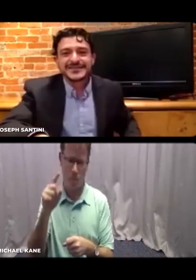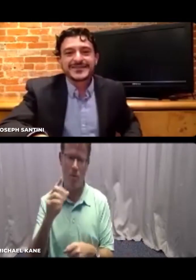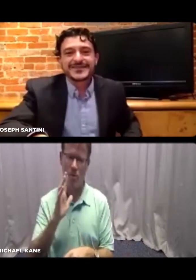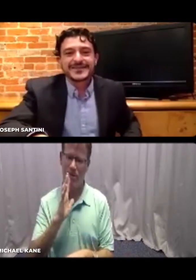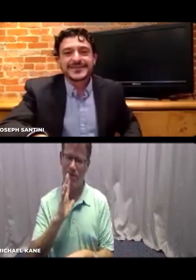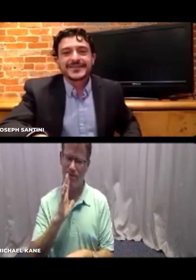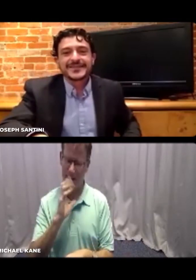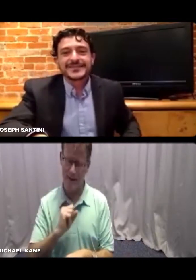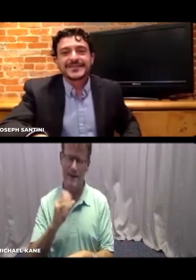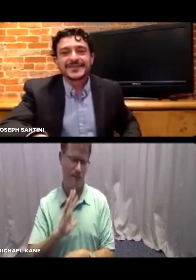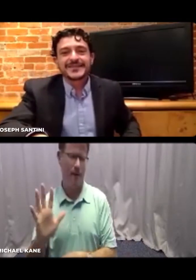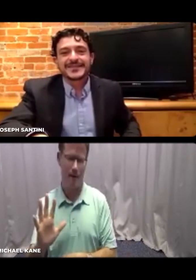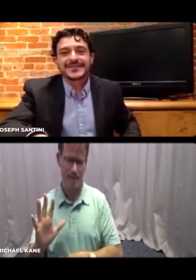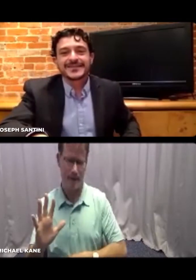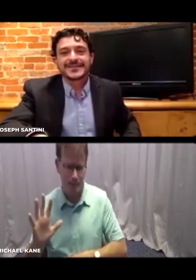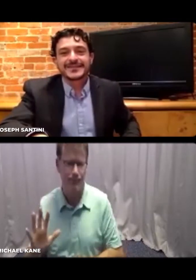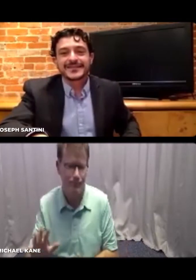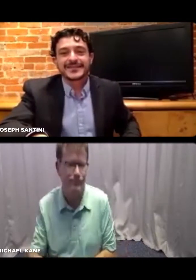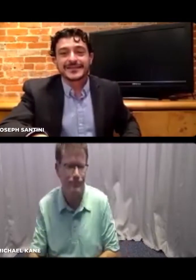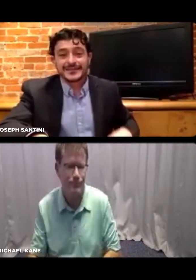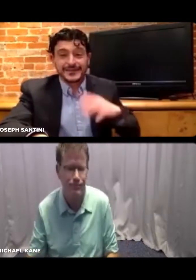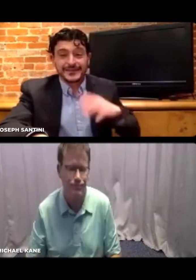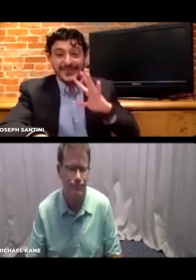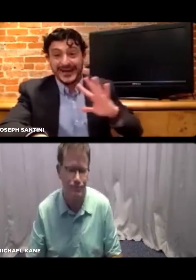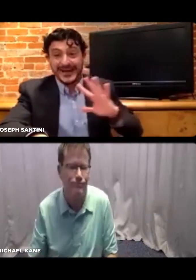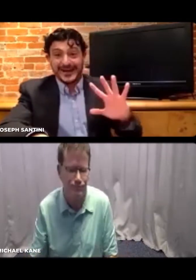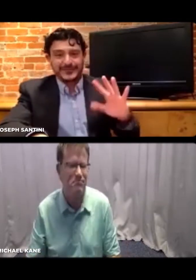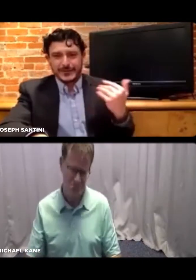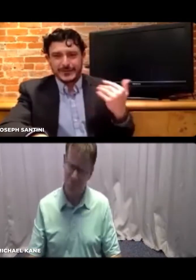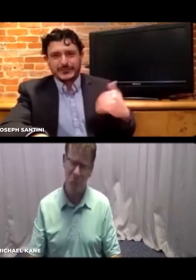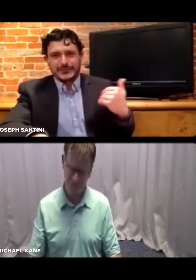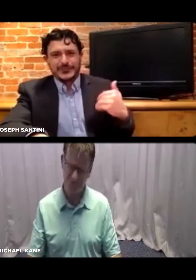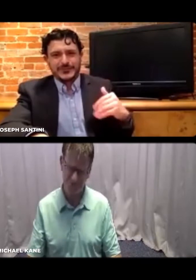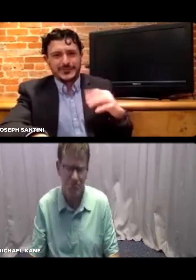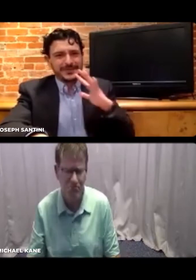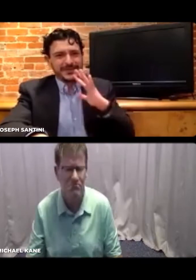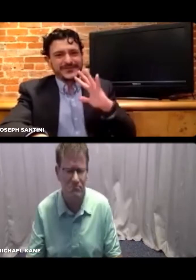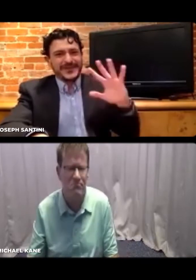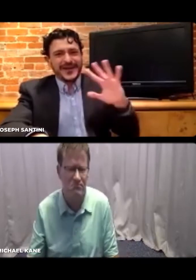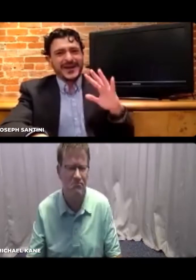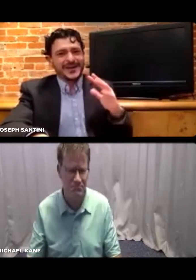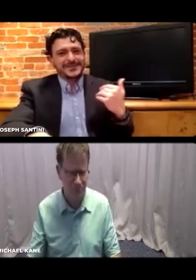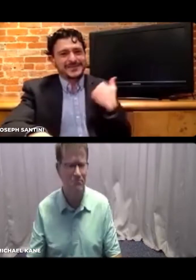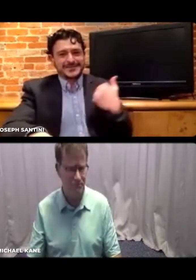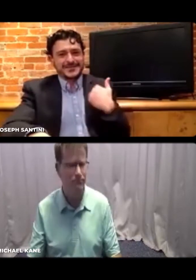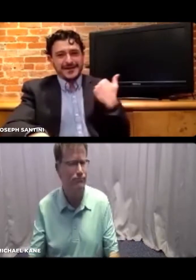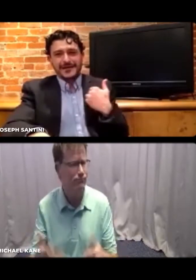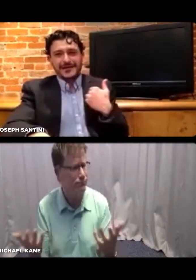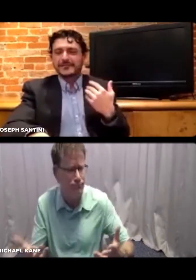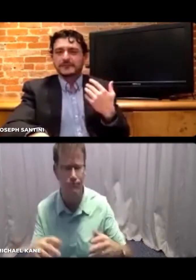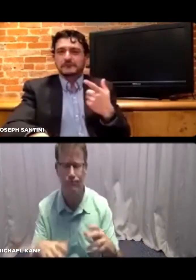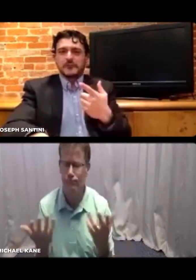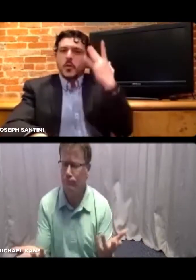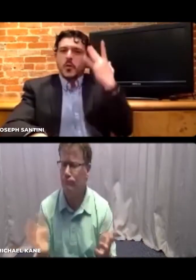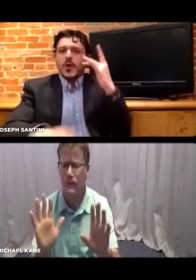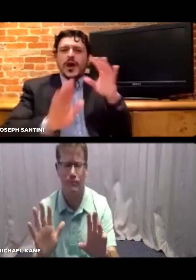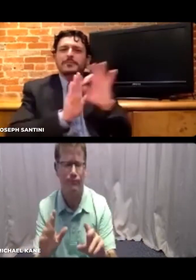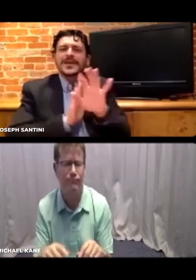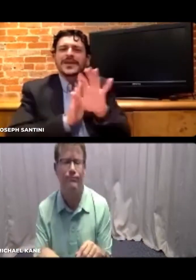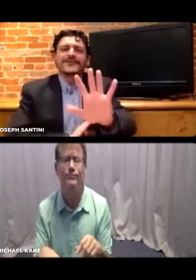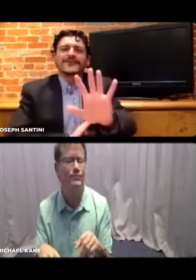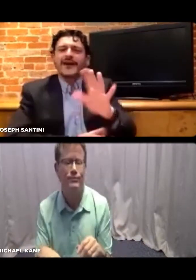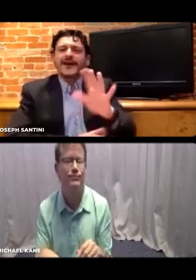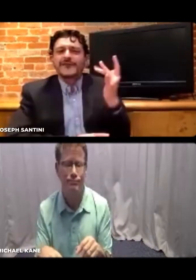Well, I vote for age 5. 5. That's really young. Yeah, Just curious. but